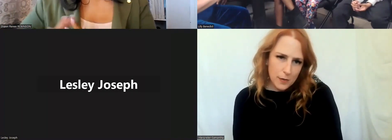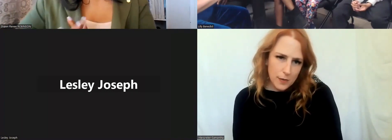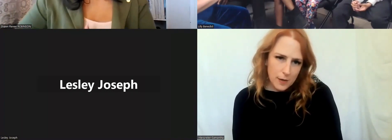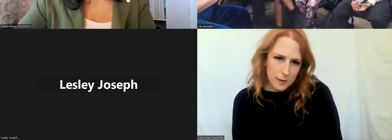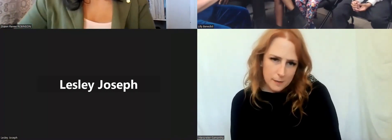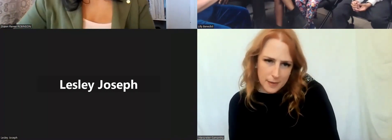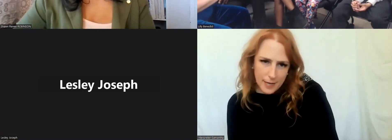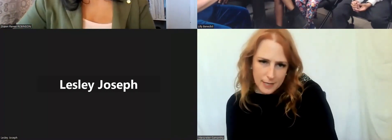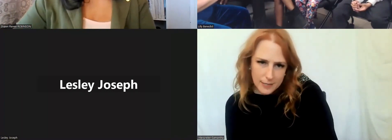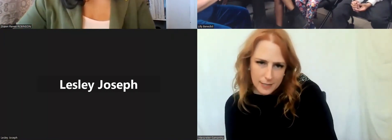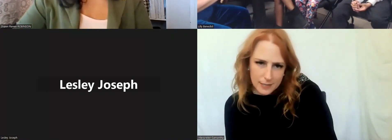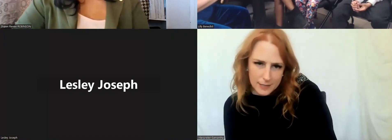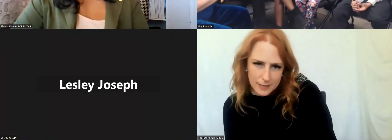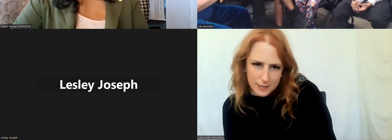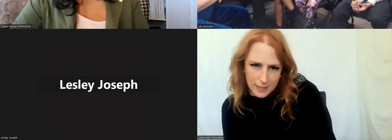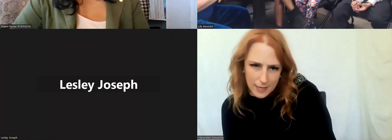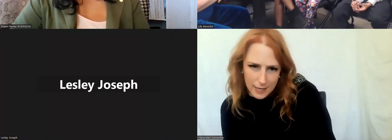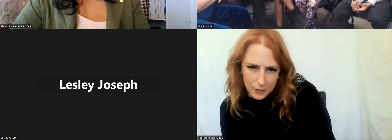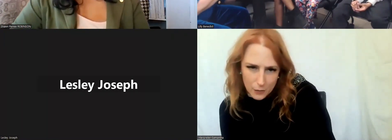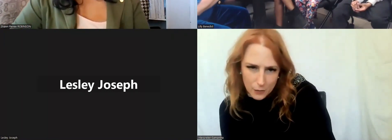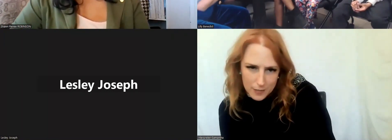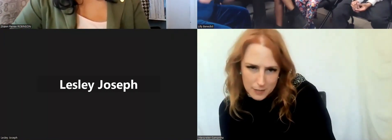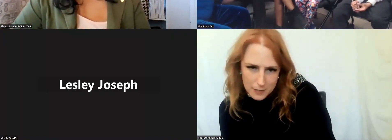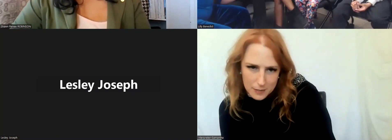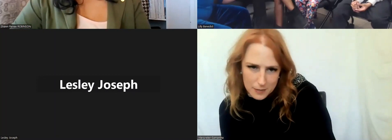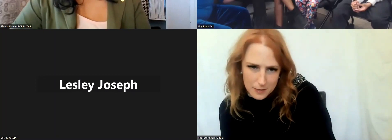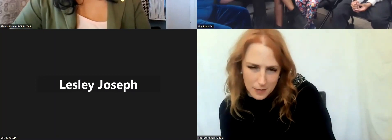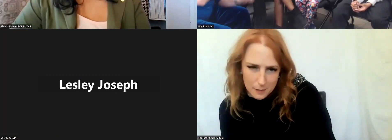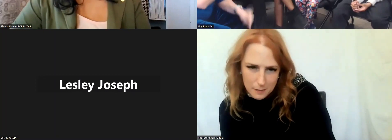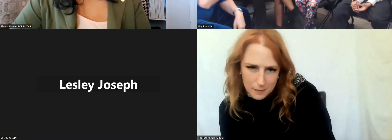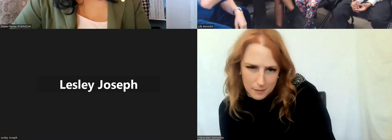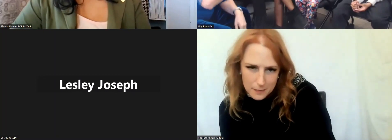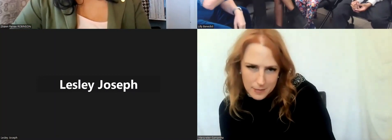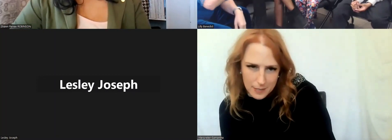north, and that's in San Luis